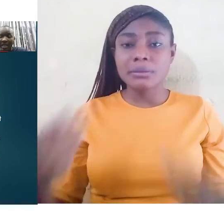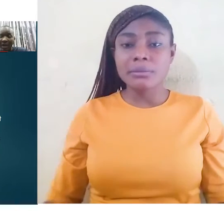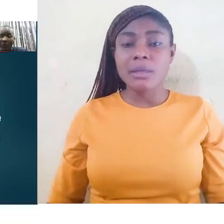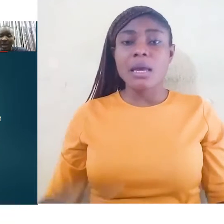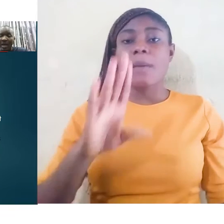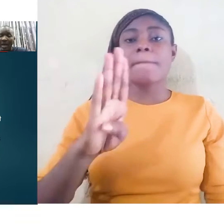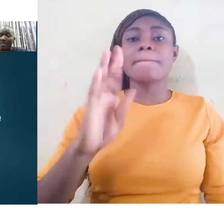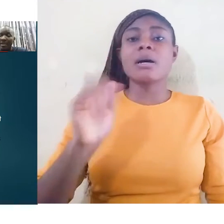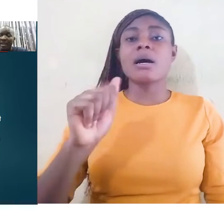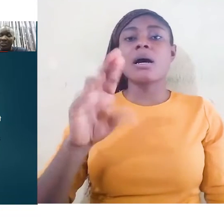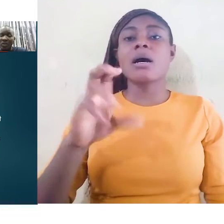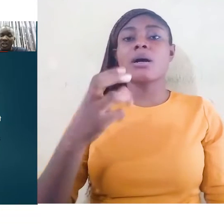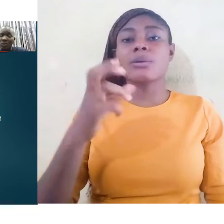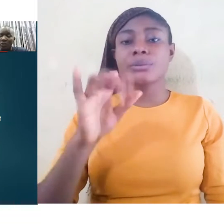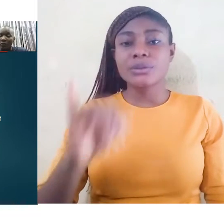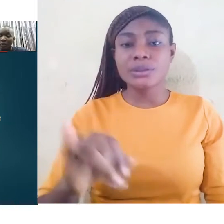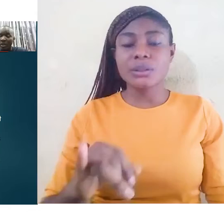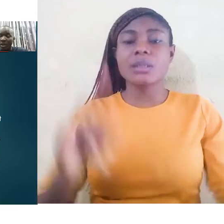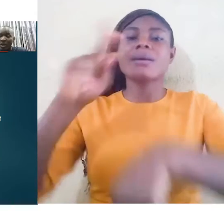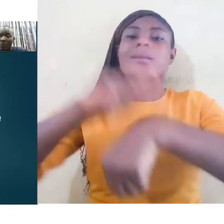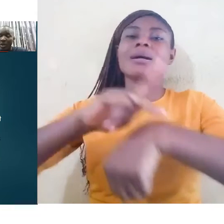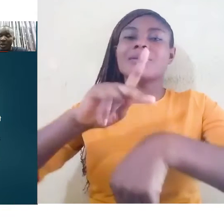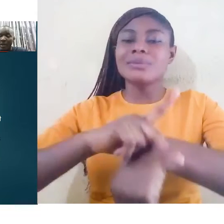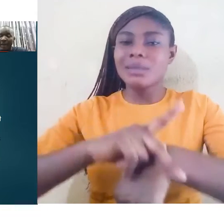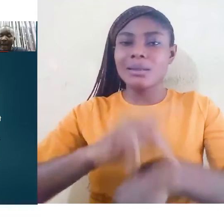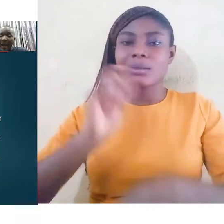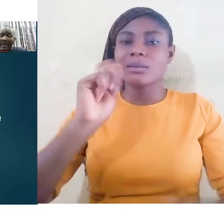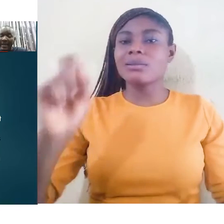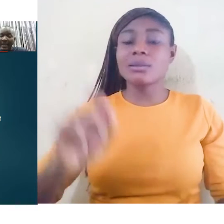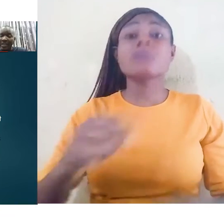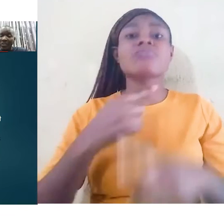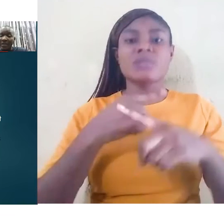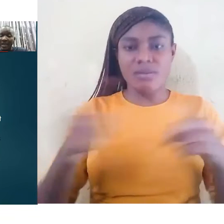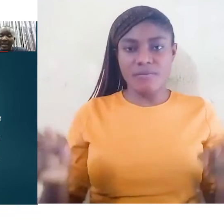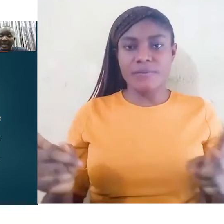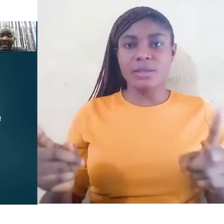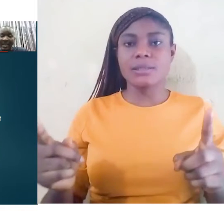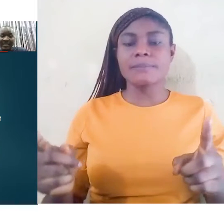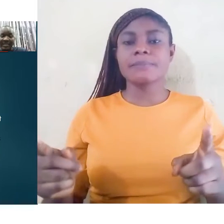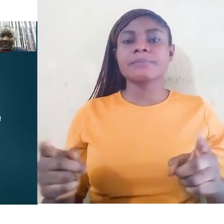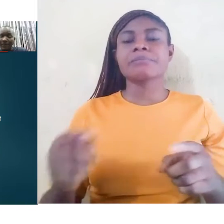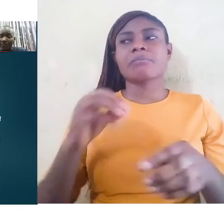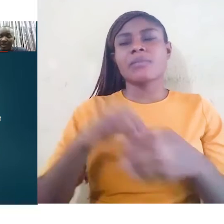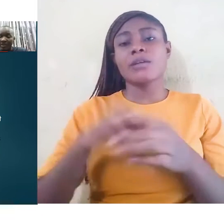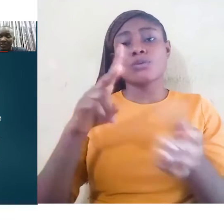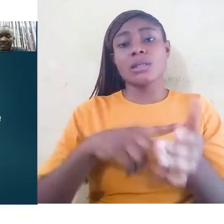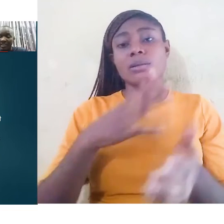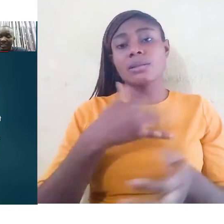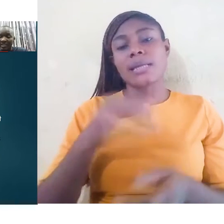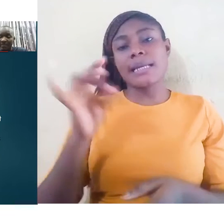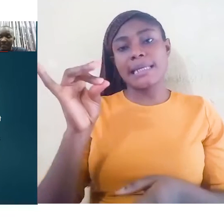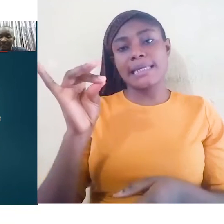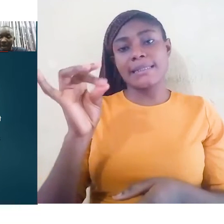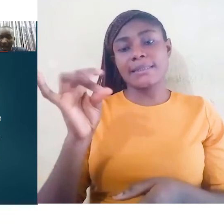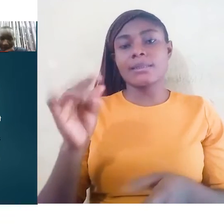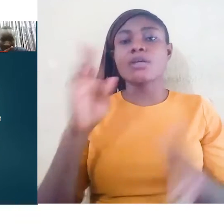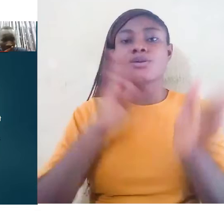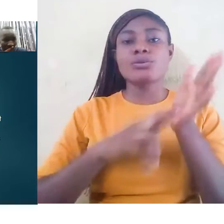in Kaduna, and so on and so forth. We had in 2018, the research